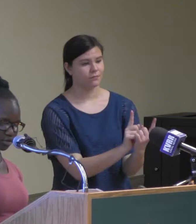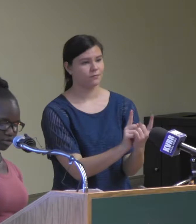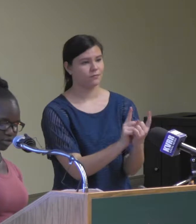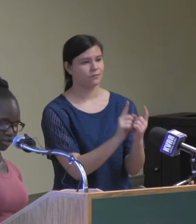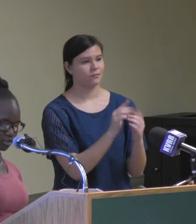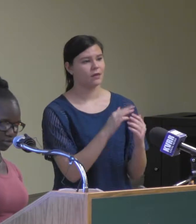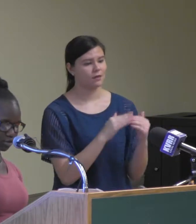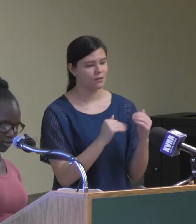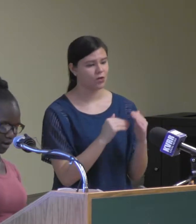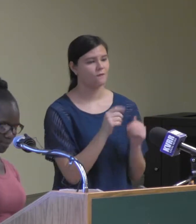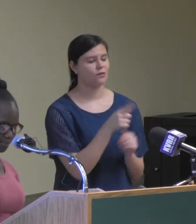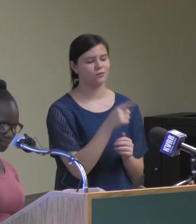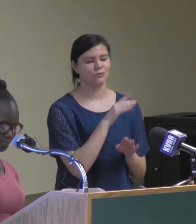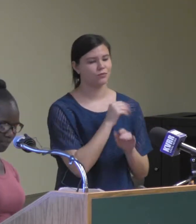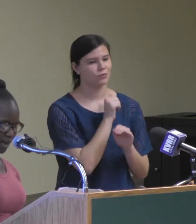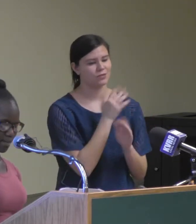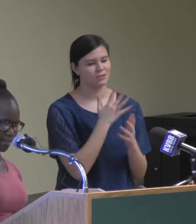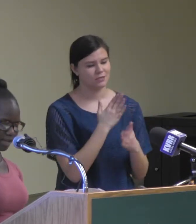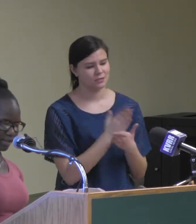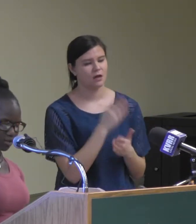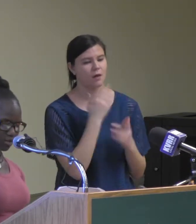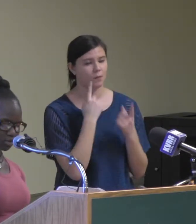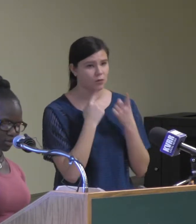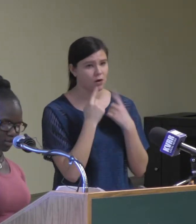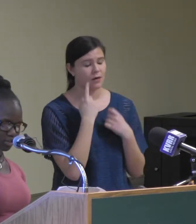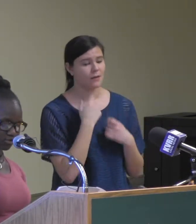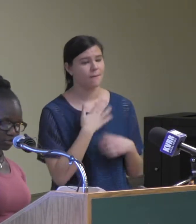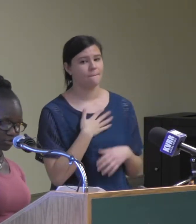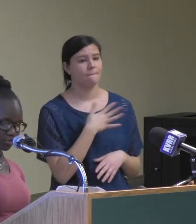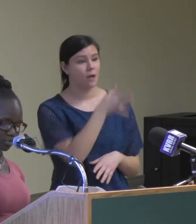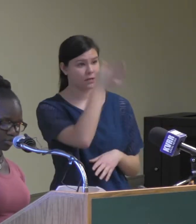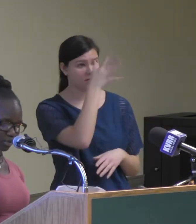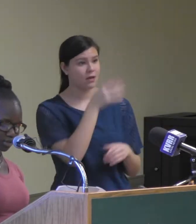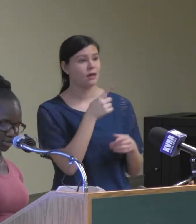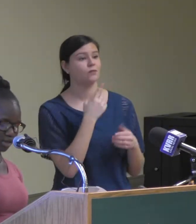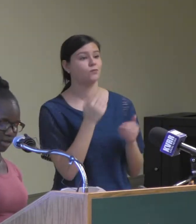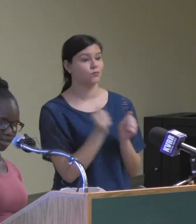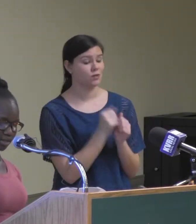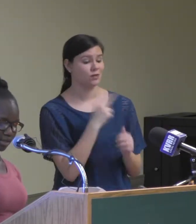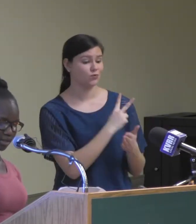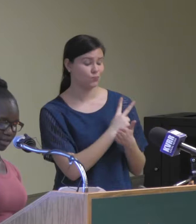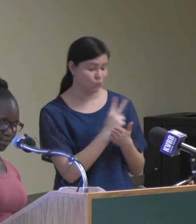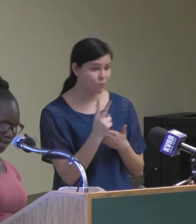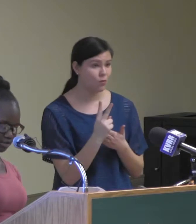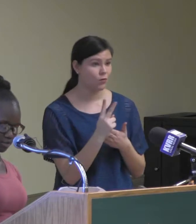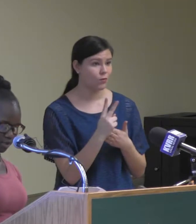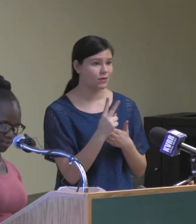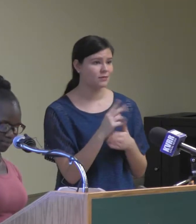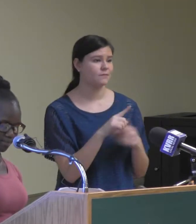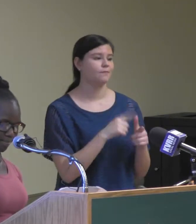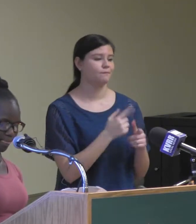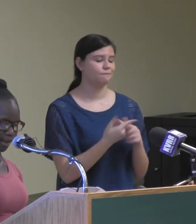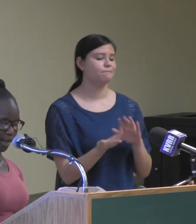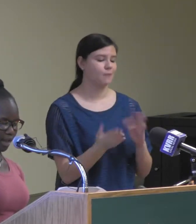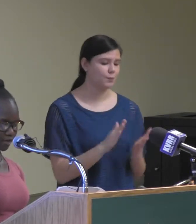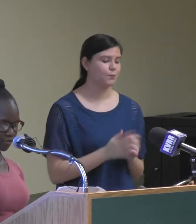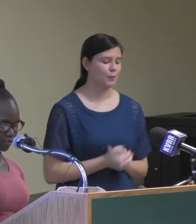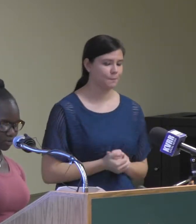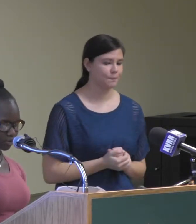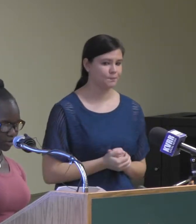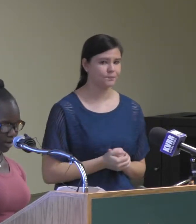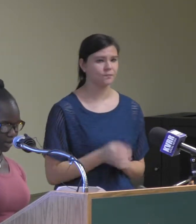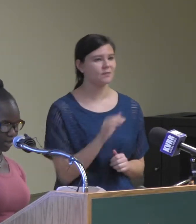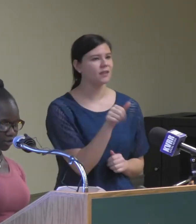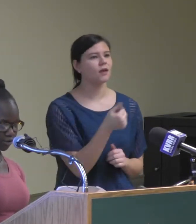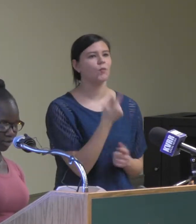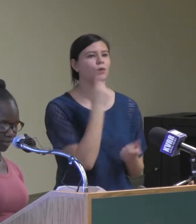her so that she wouldn't cry. My dad was with us for 2 more weeks. Then he passed away. Everyone